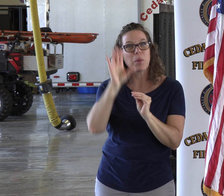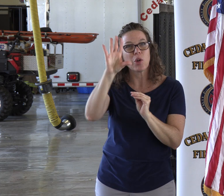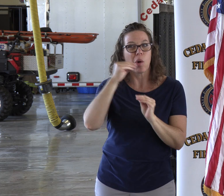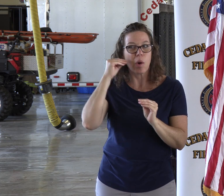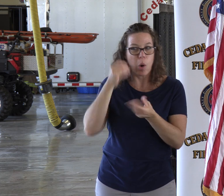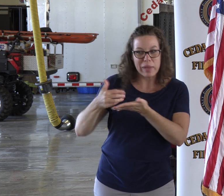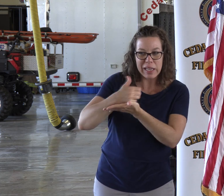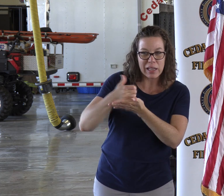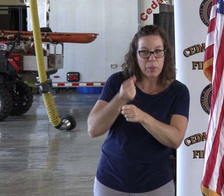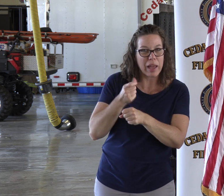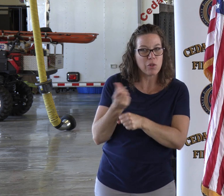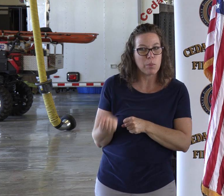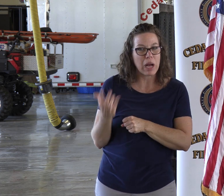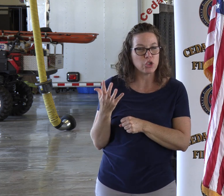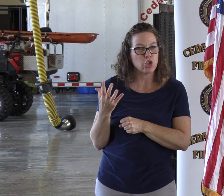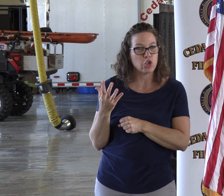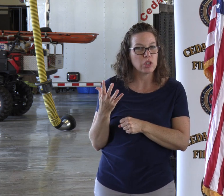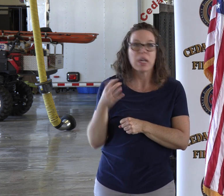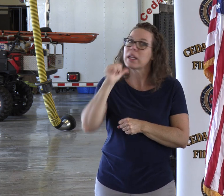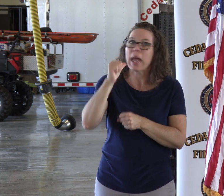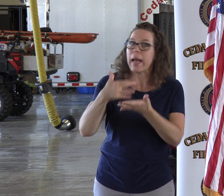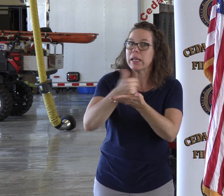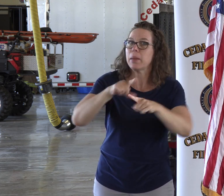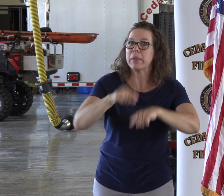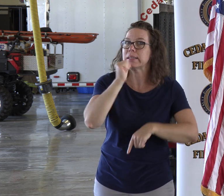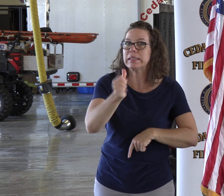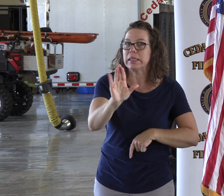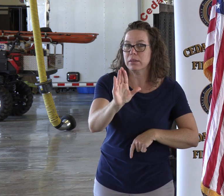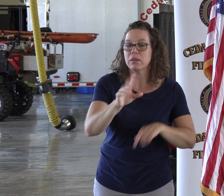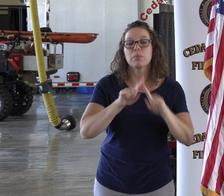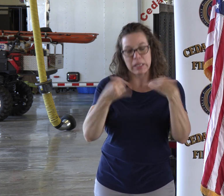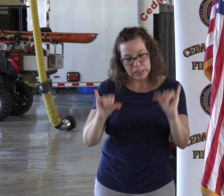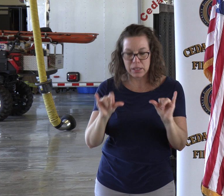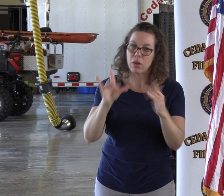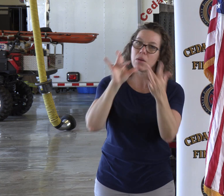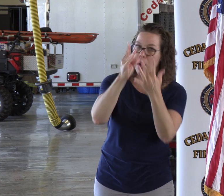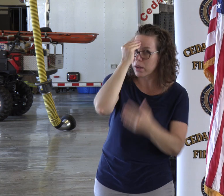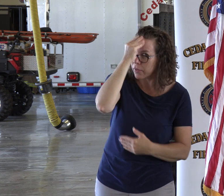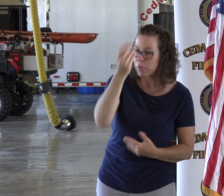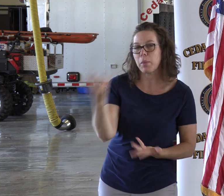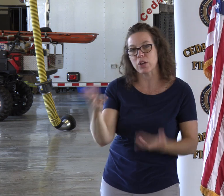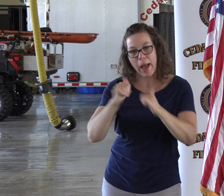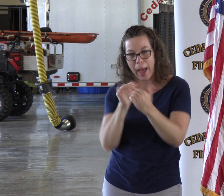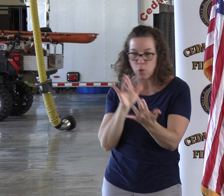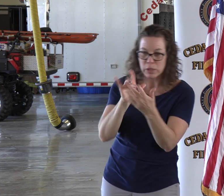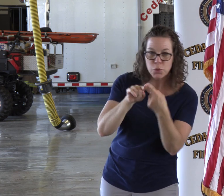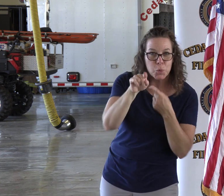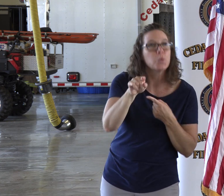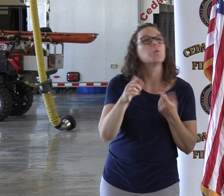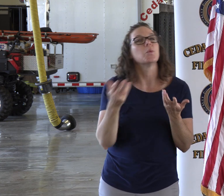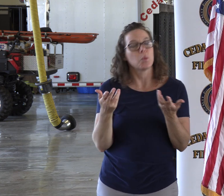household income, although this isn't income-based. You'll need to provide contact information so they can reach back out to